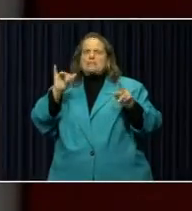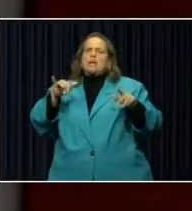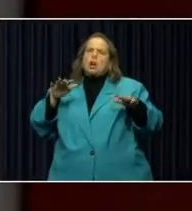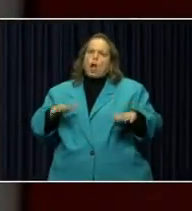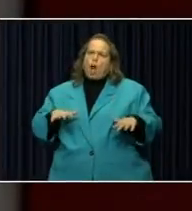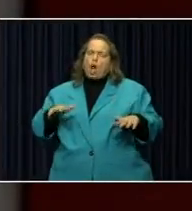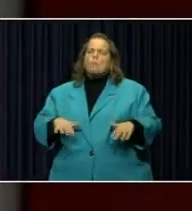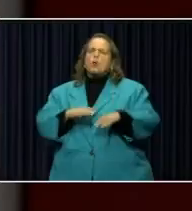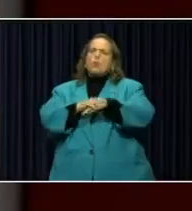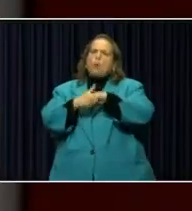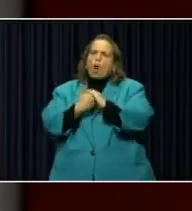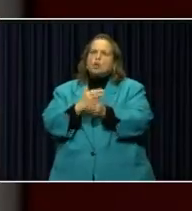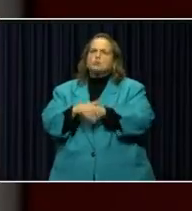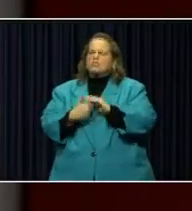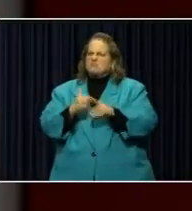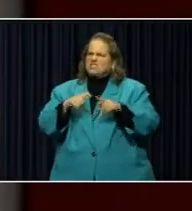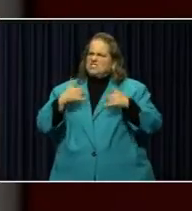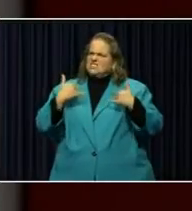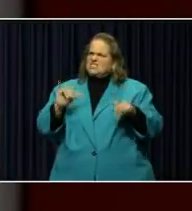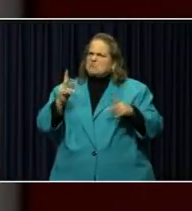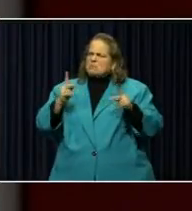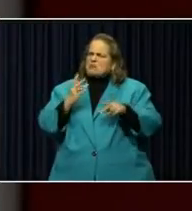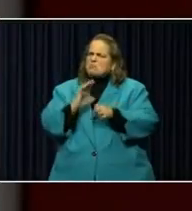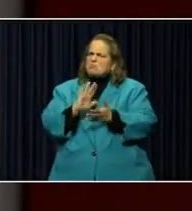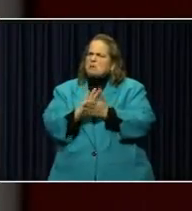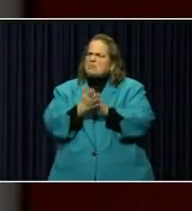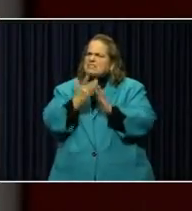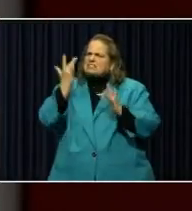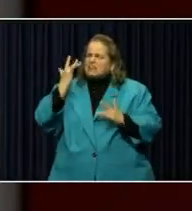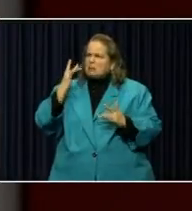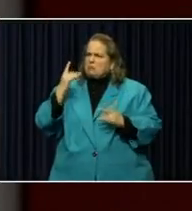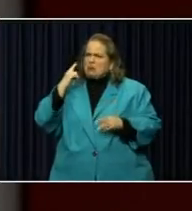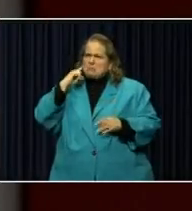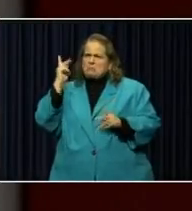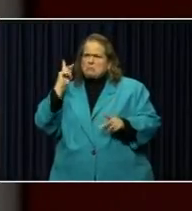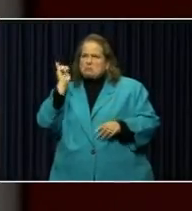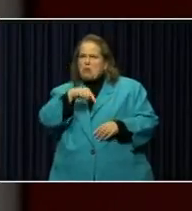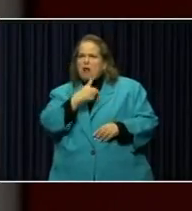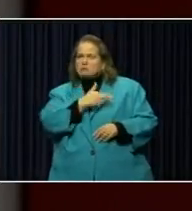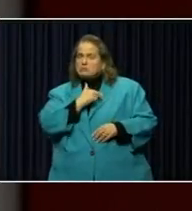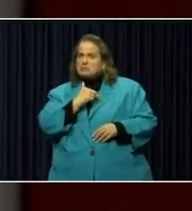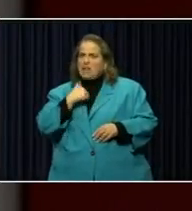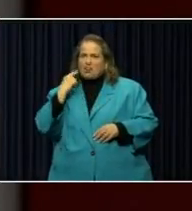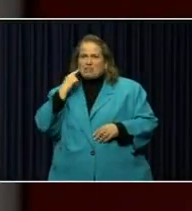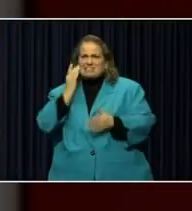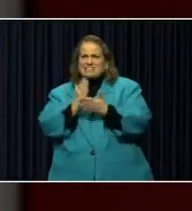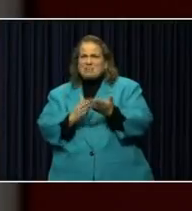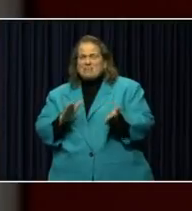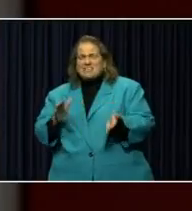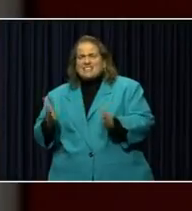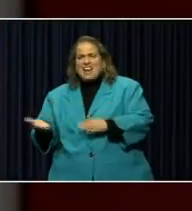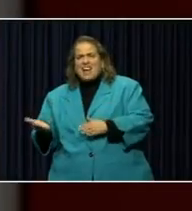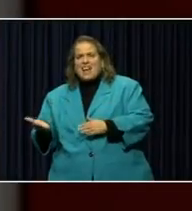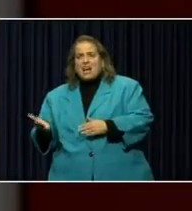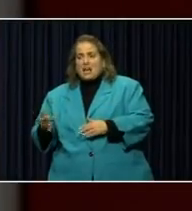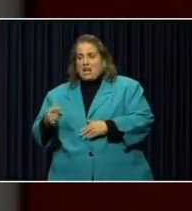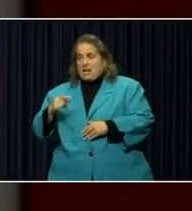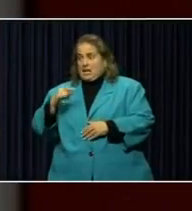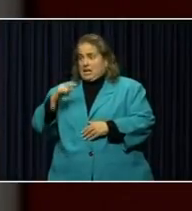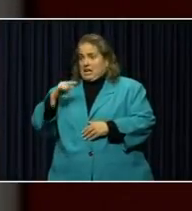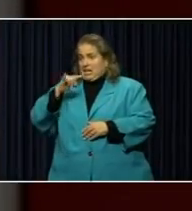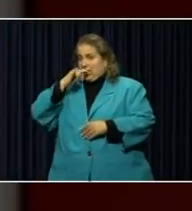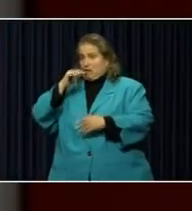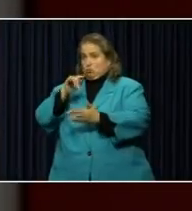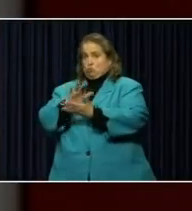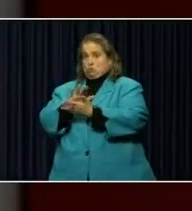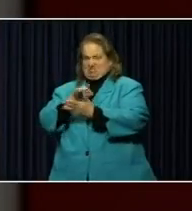still seems like people are getting sick. Some people are going to the hospital, and some are even dying. And kids at school were saying